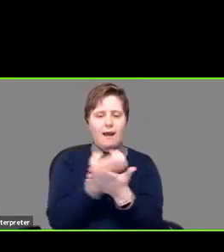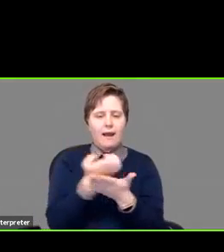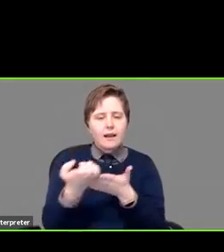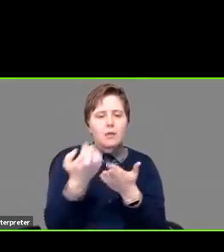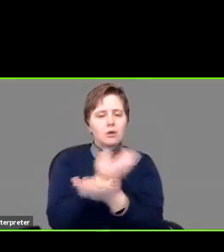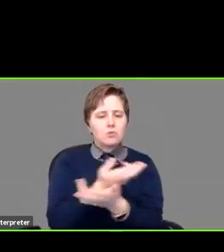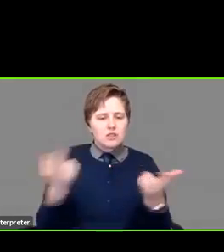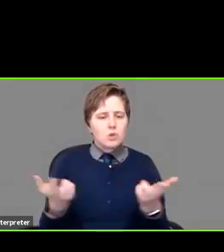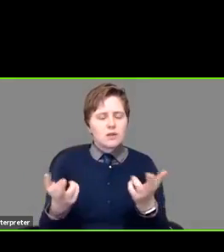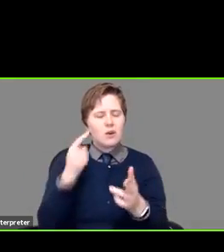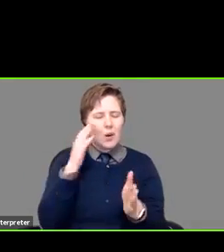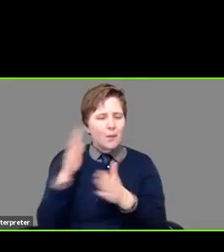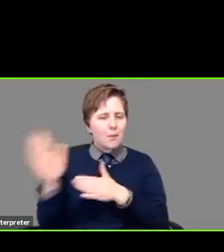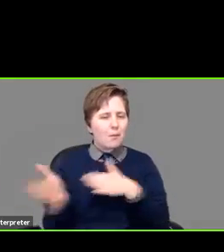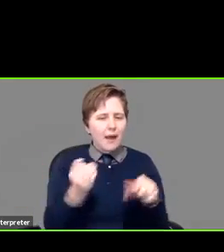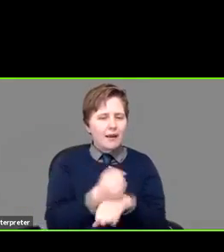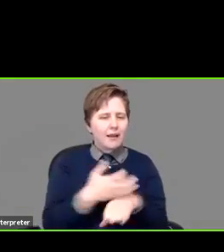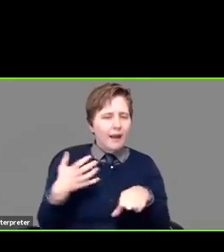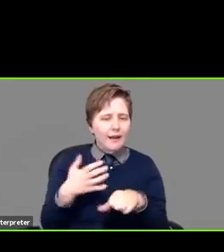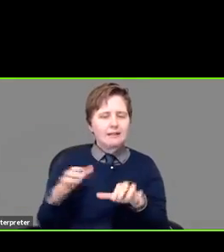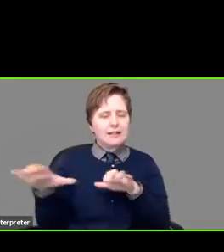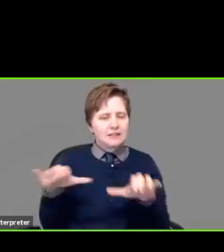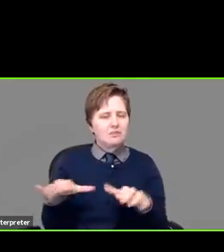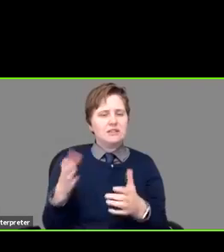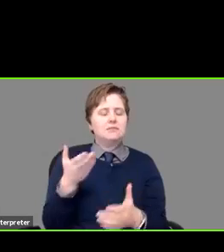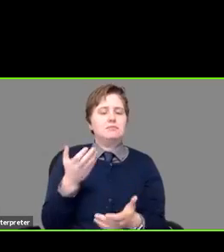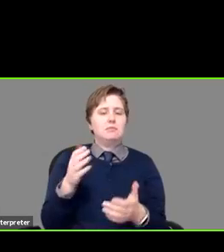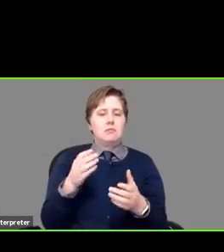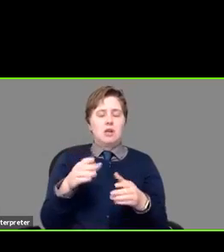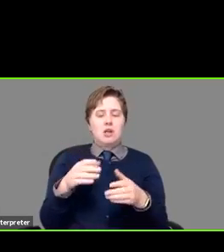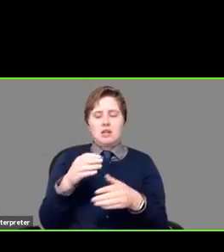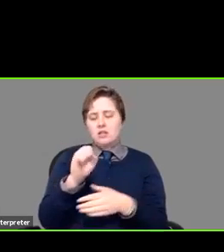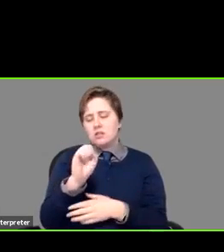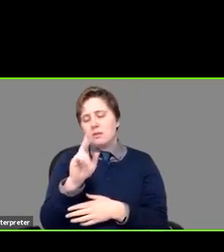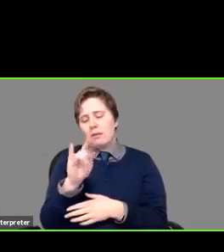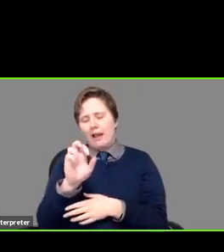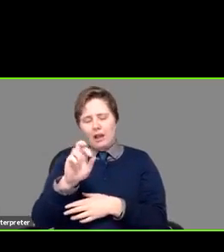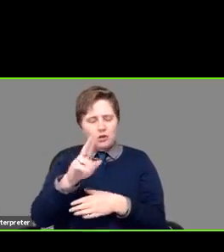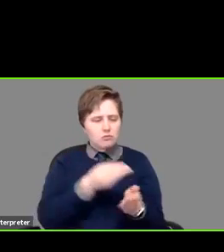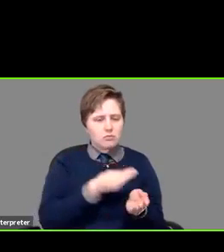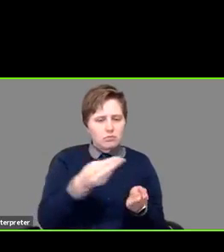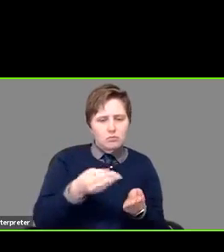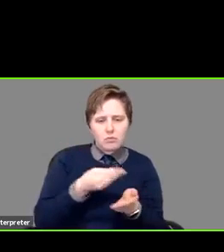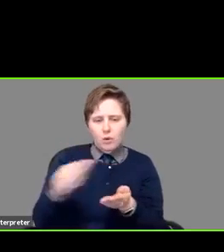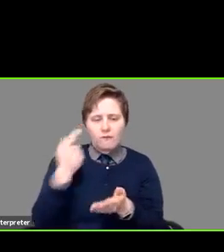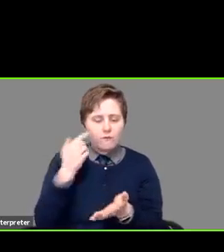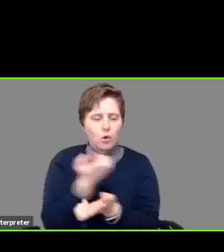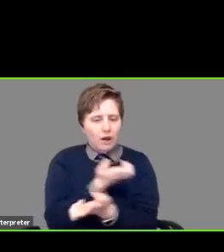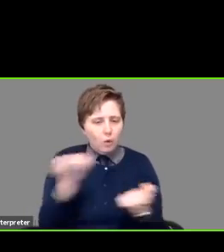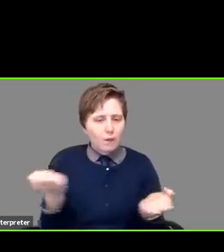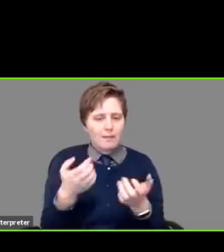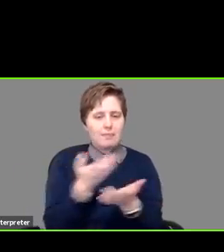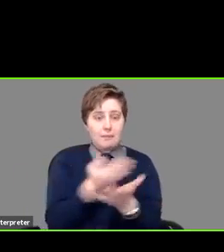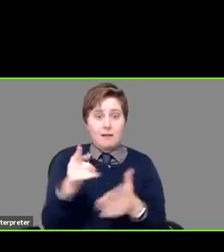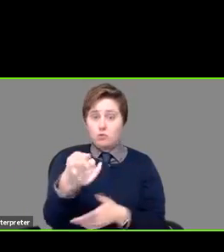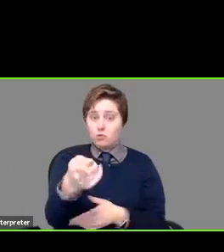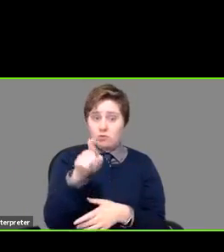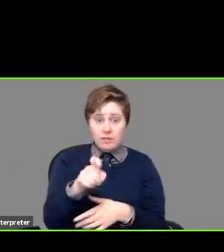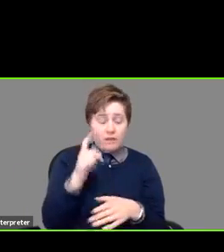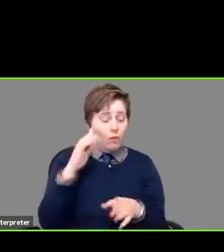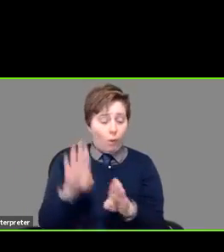again, that planning ahead activity, suppliers of equipment and or things that you might need to open